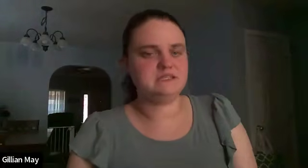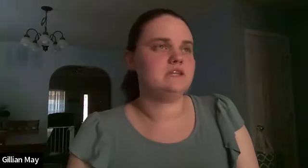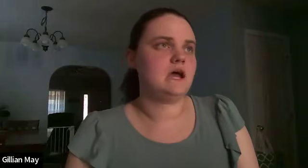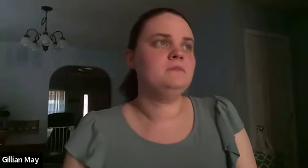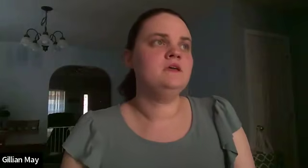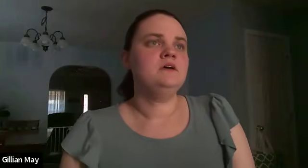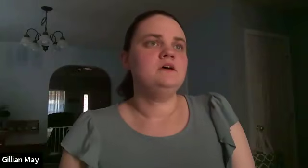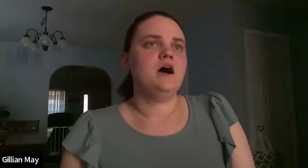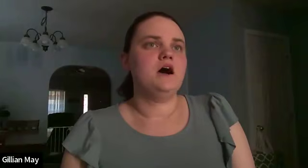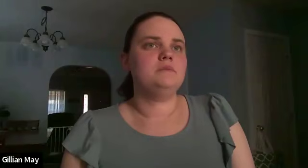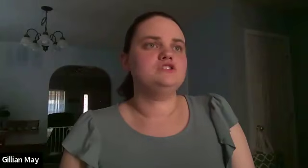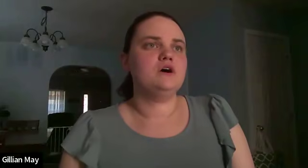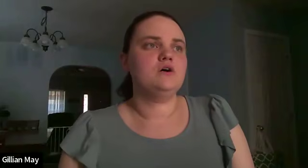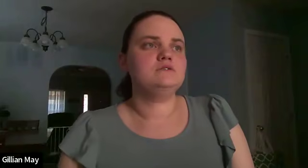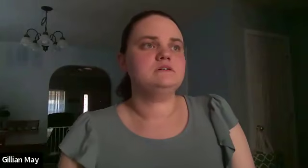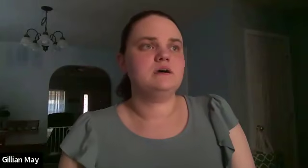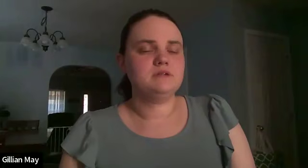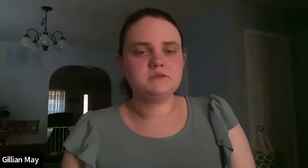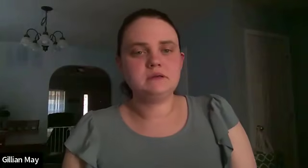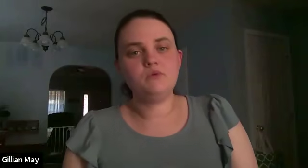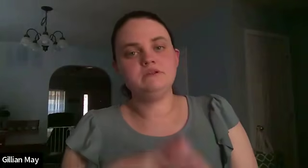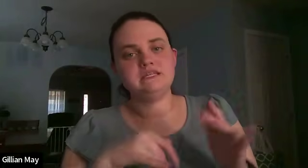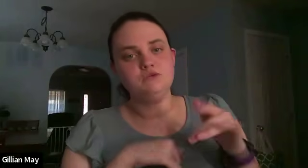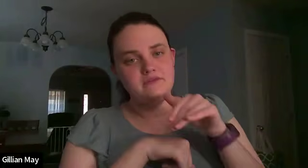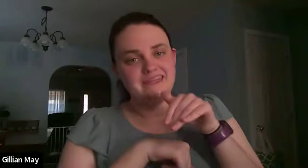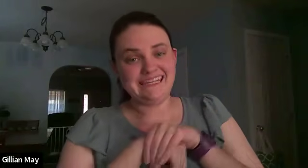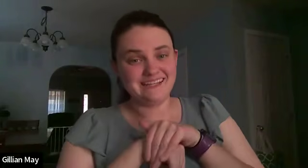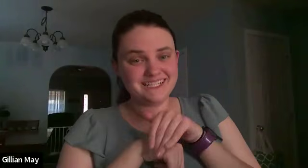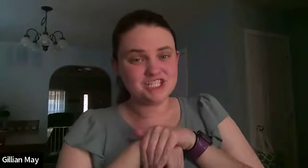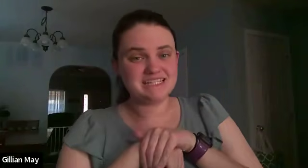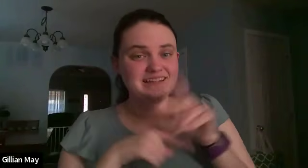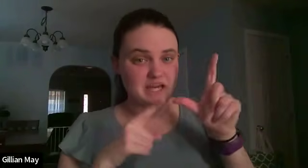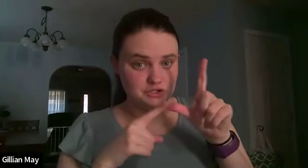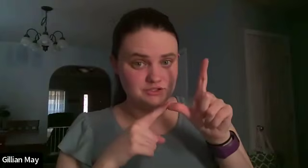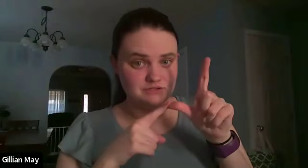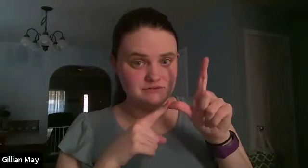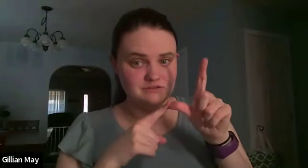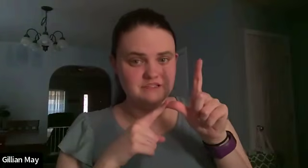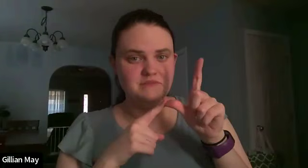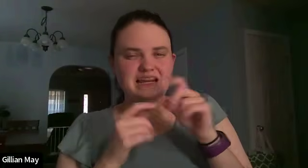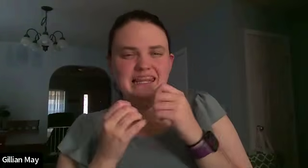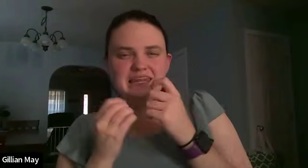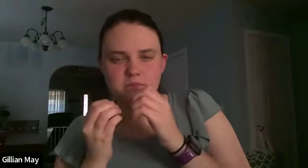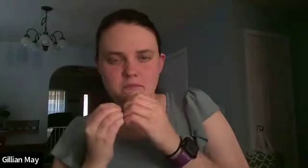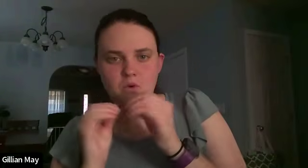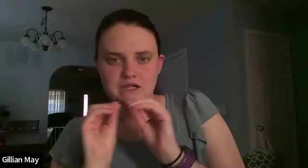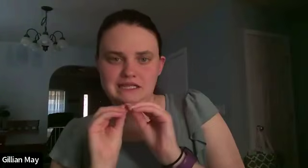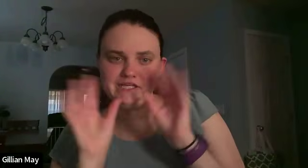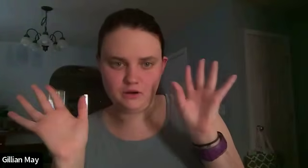differences in that. And so sometimes people will tend to add the English letters to make it a little bit more clear